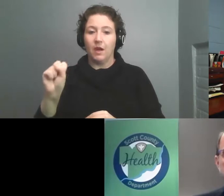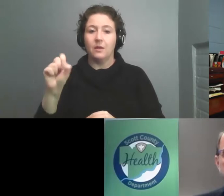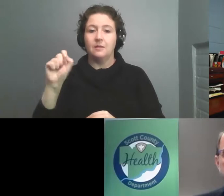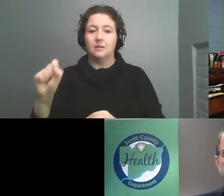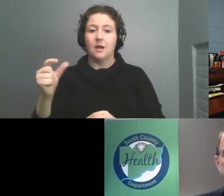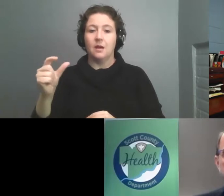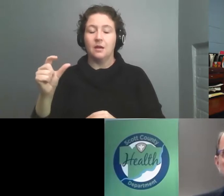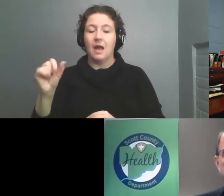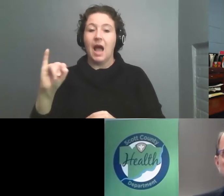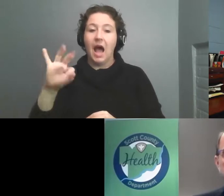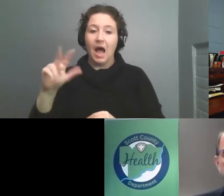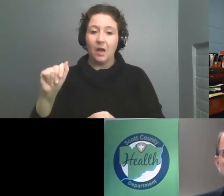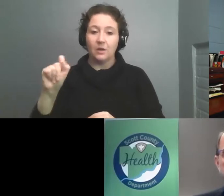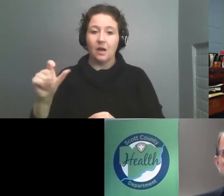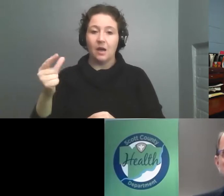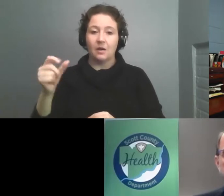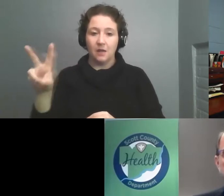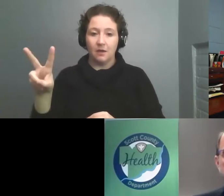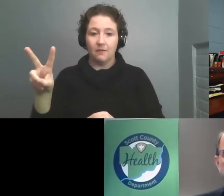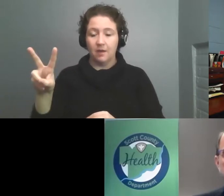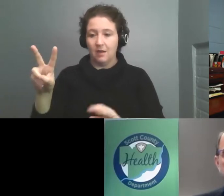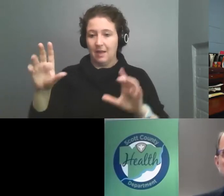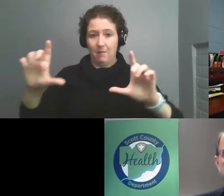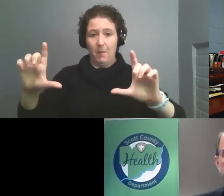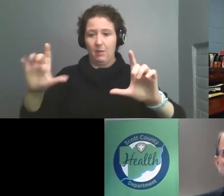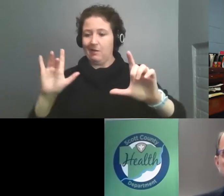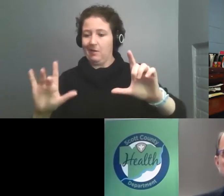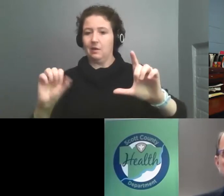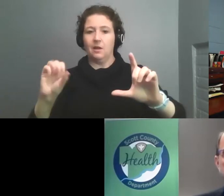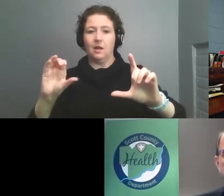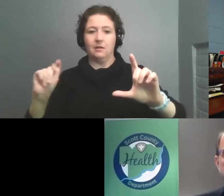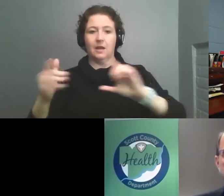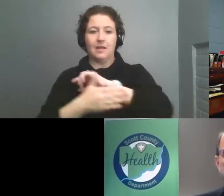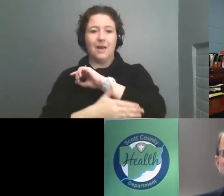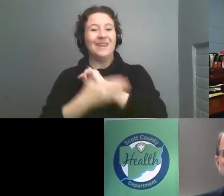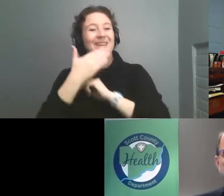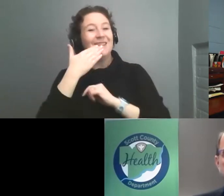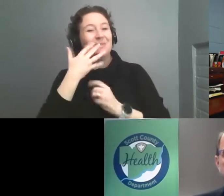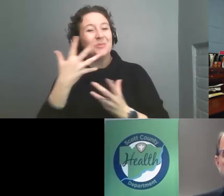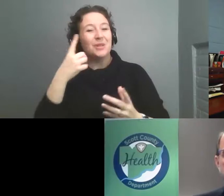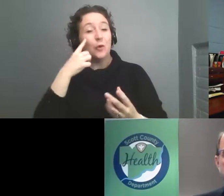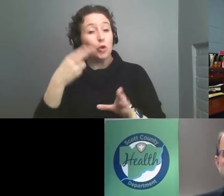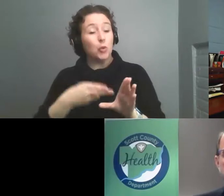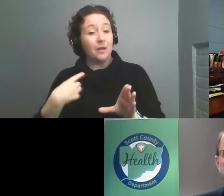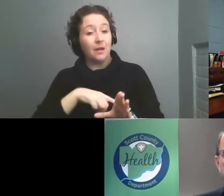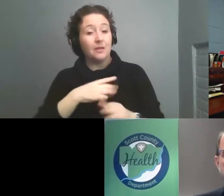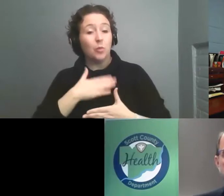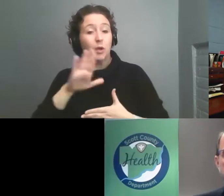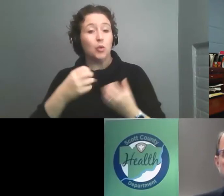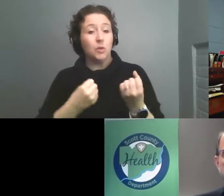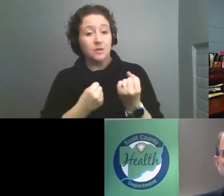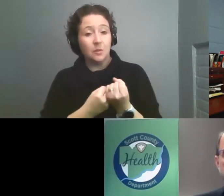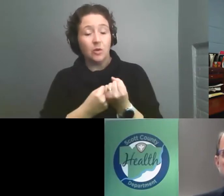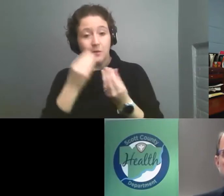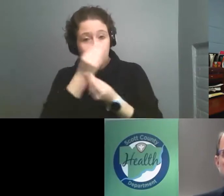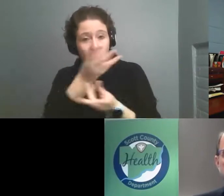www.coronavirus.iowa.gov, and then you can click on Scott County on the map to get that information. Thank you all very much for joining us. We appreciate your support and sharing these important